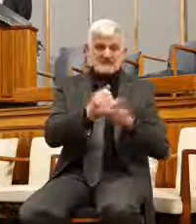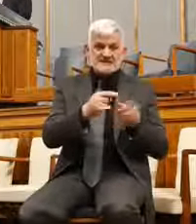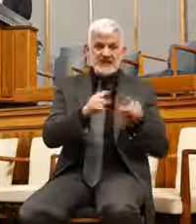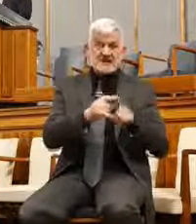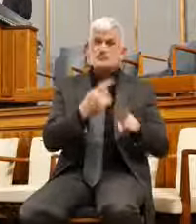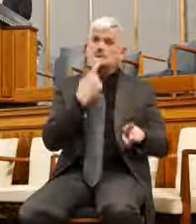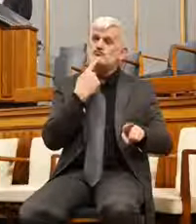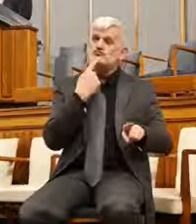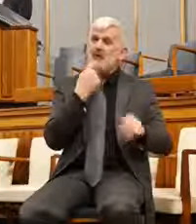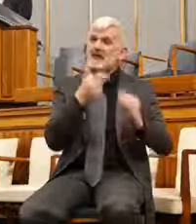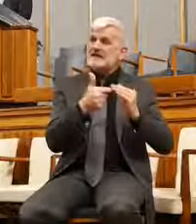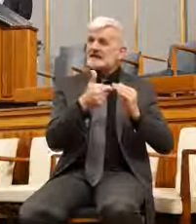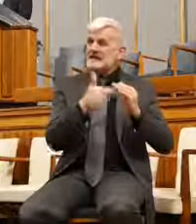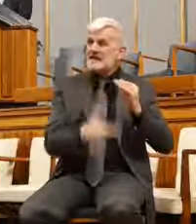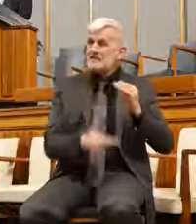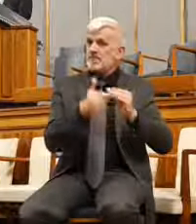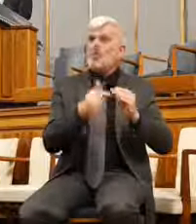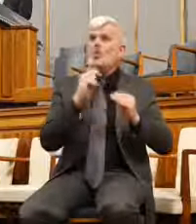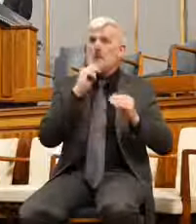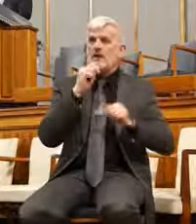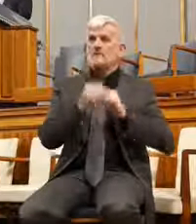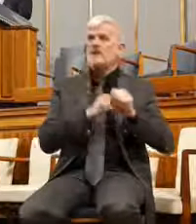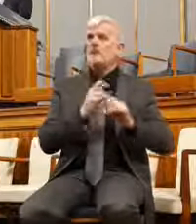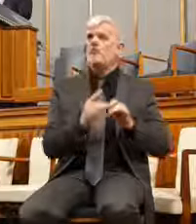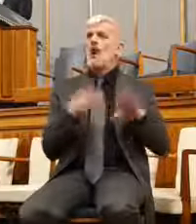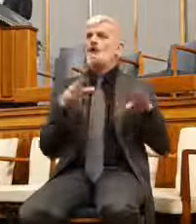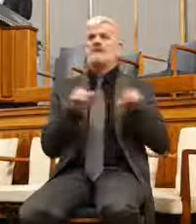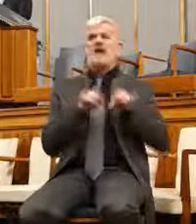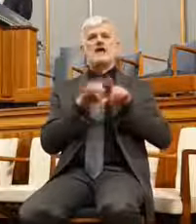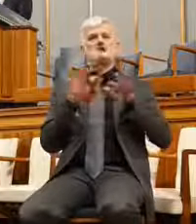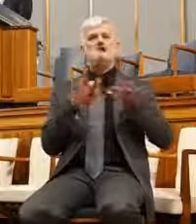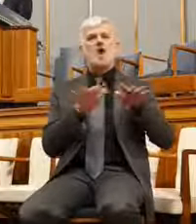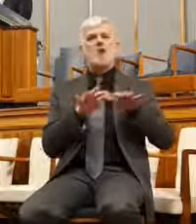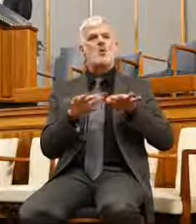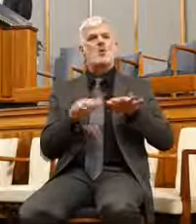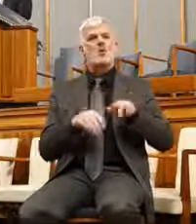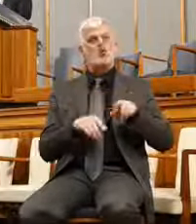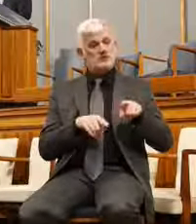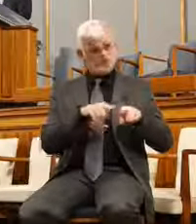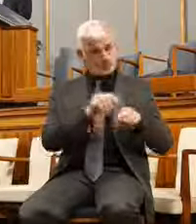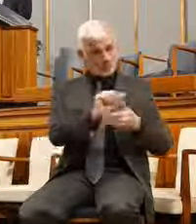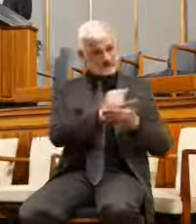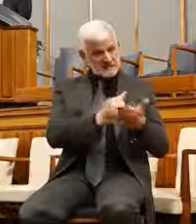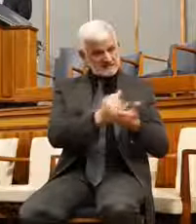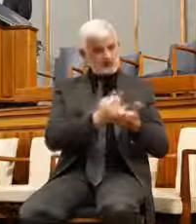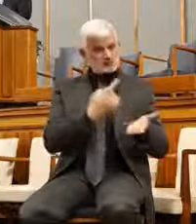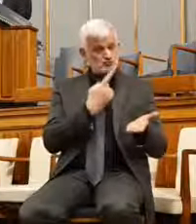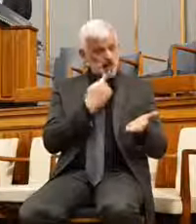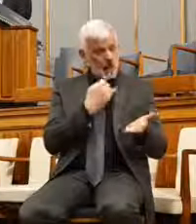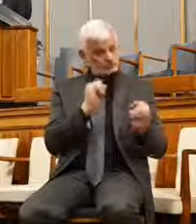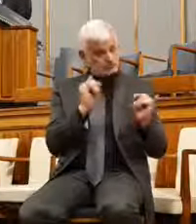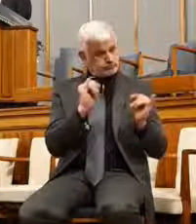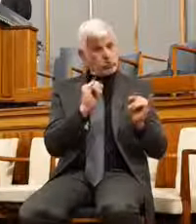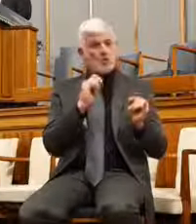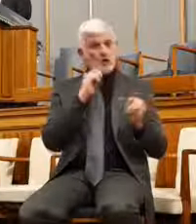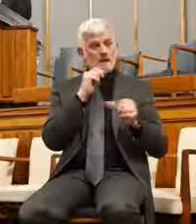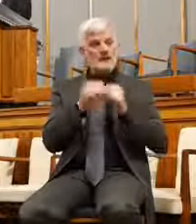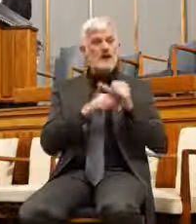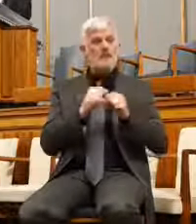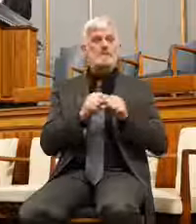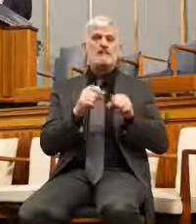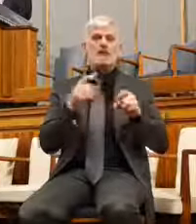as snow. Though they be red like crimson, they shall be as wool. And our title